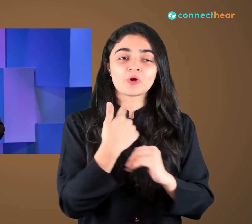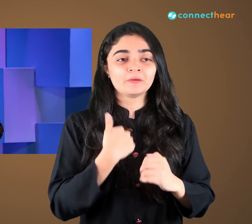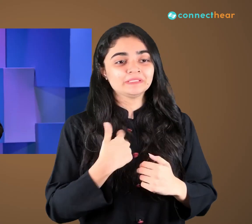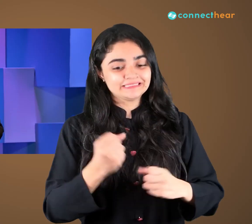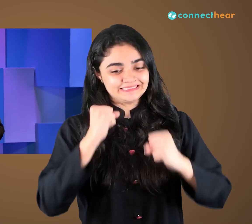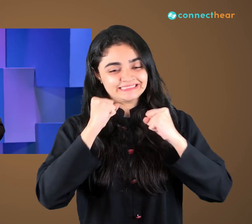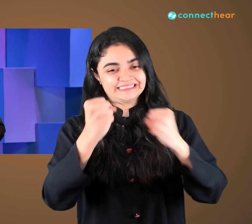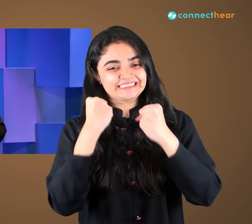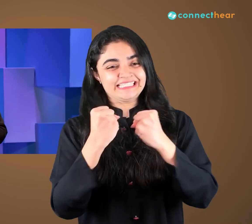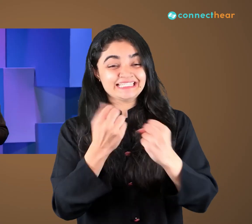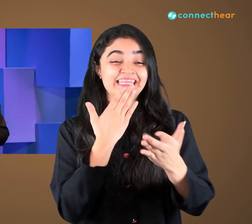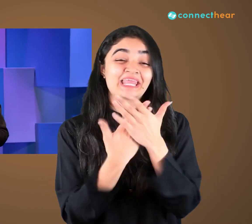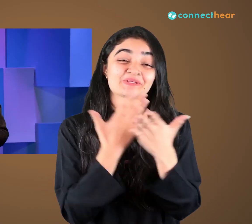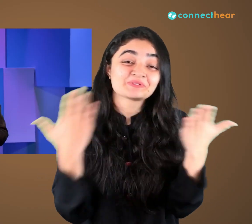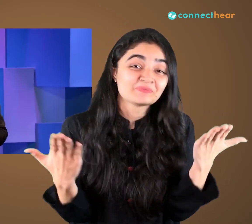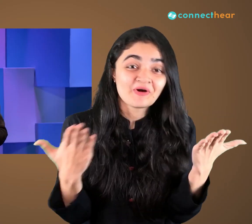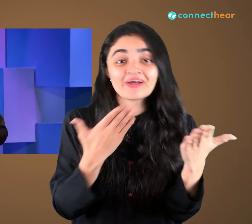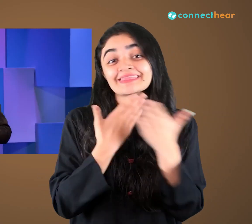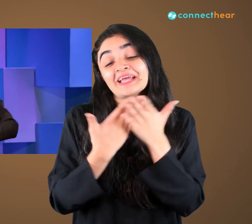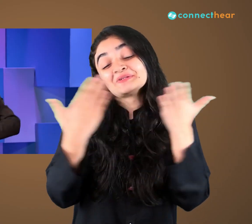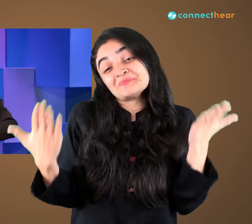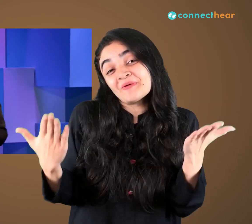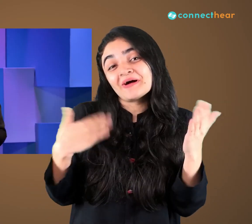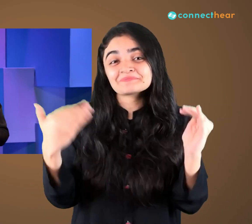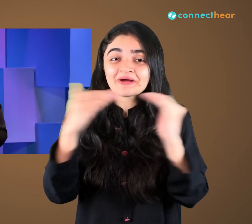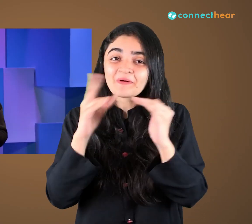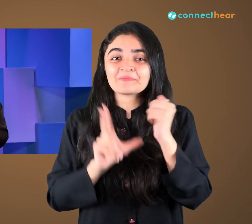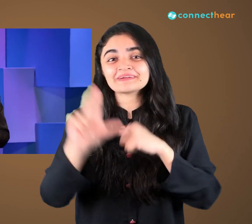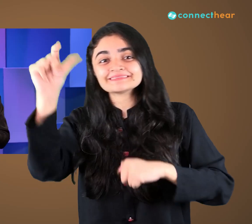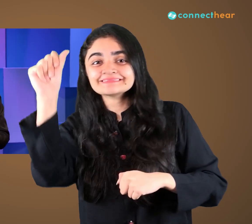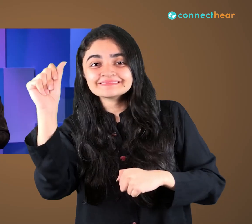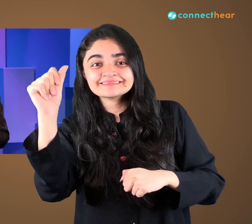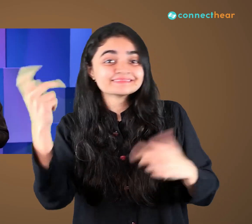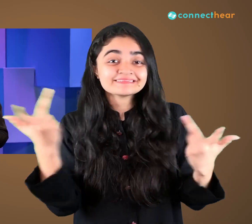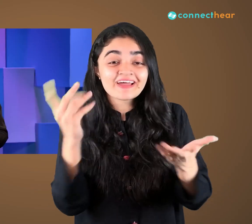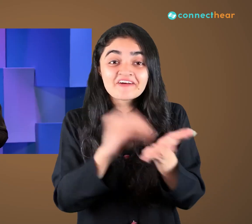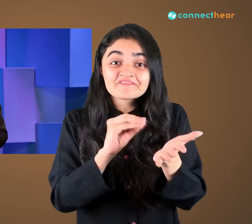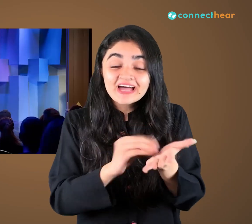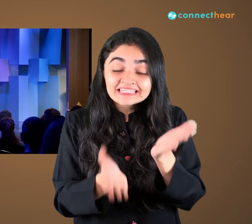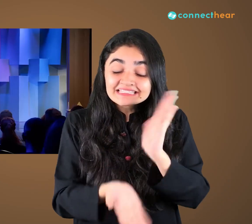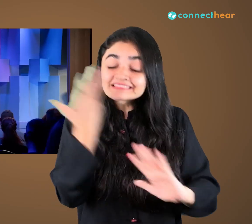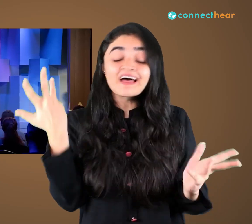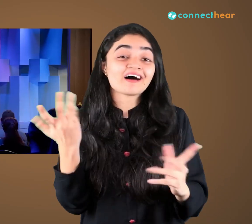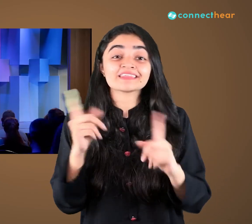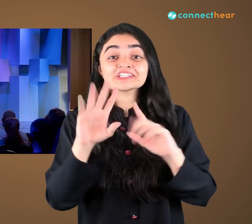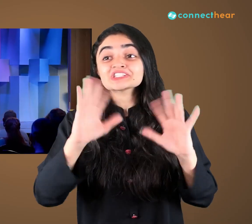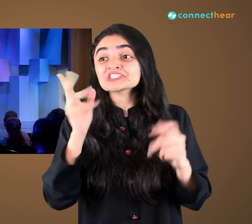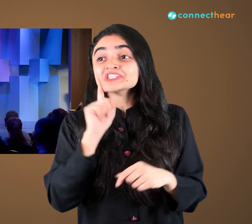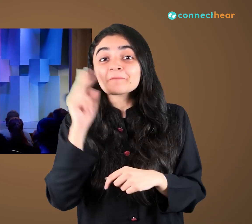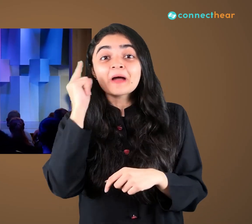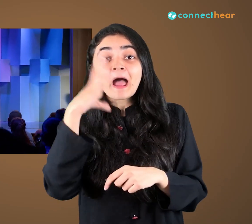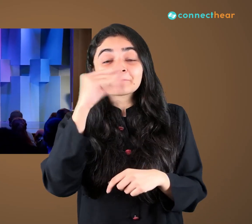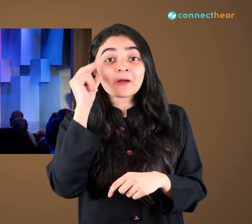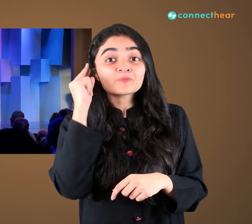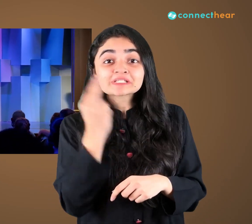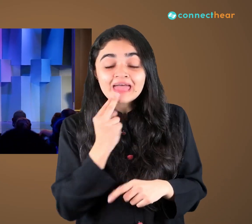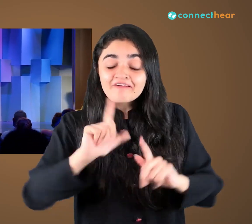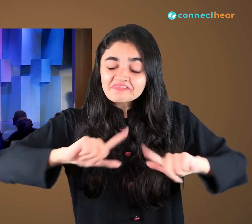son. Just go on home. And I did. Thank you very much. Thank you very much. It was, man. It was